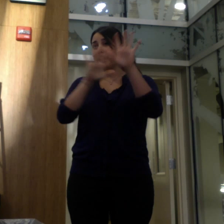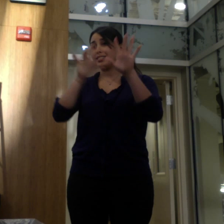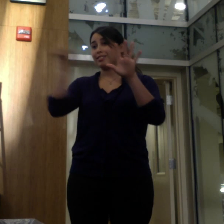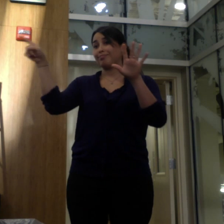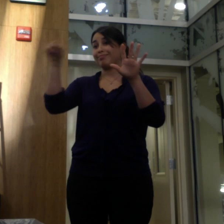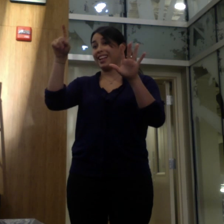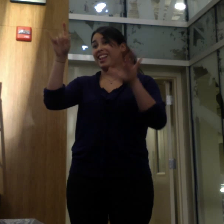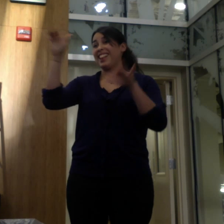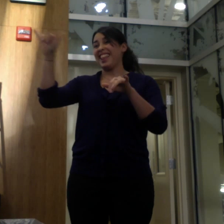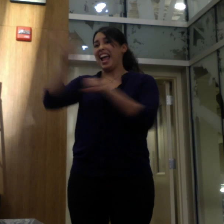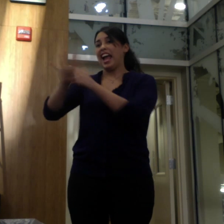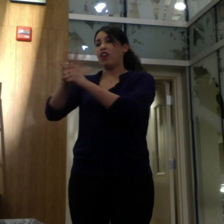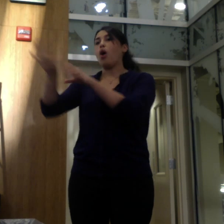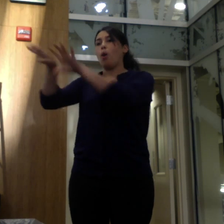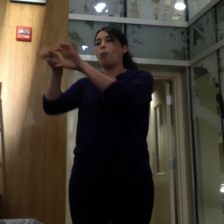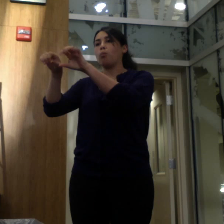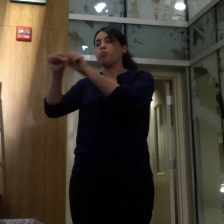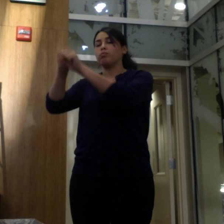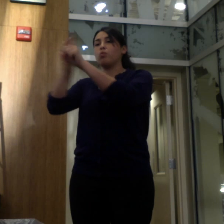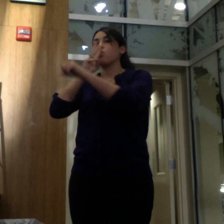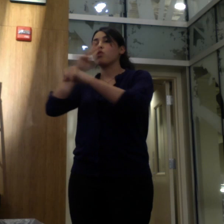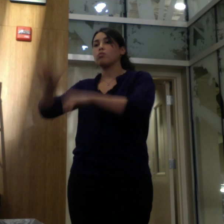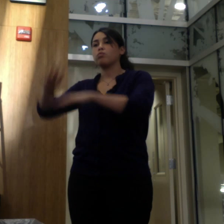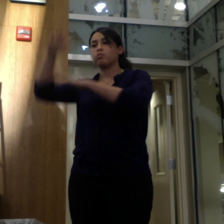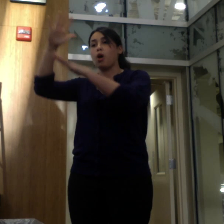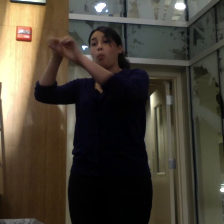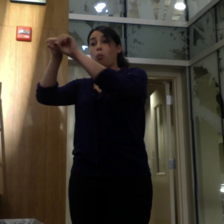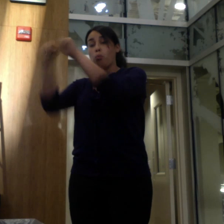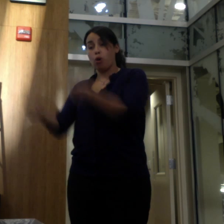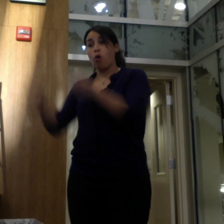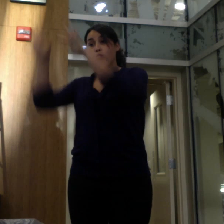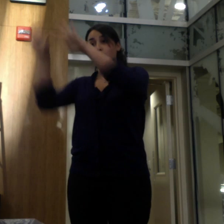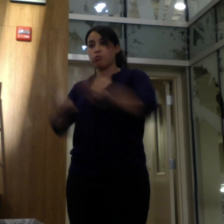breached, took out a whole area.